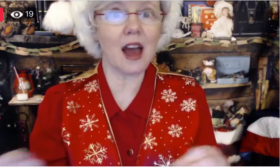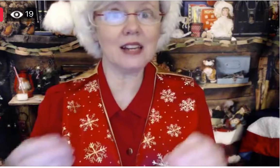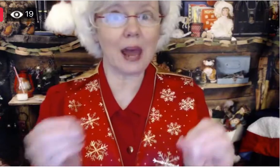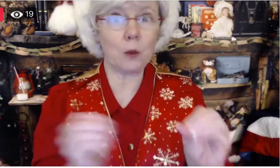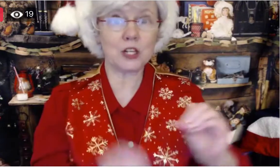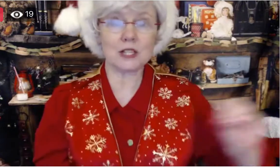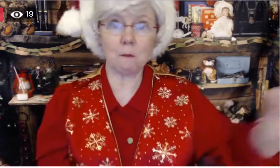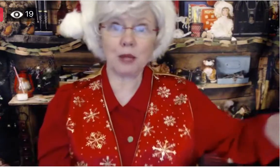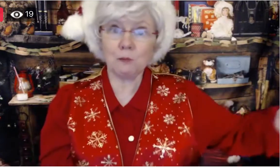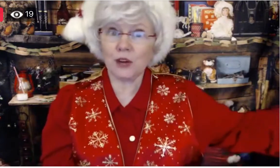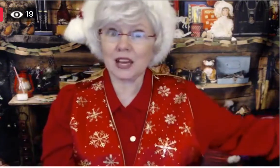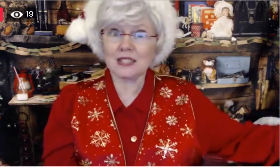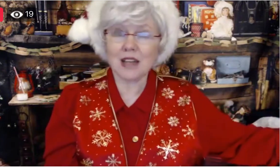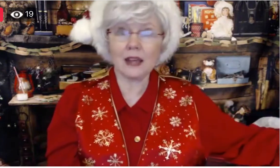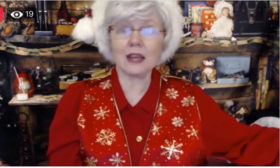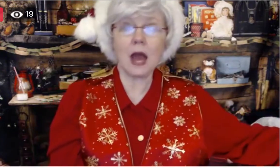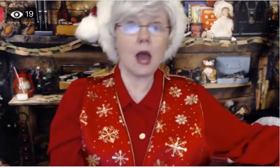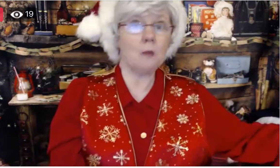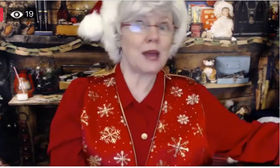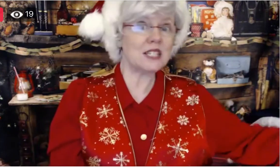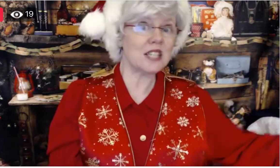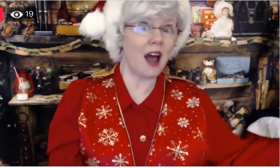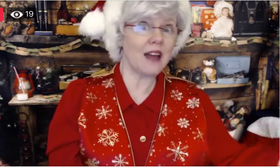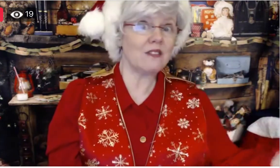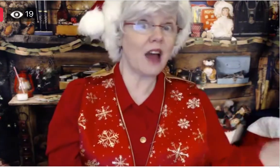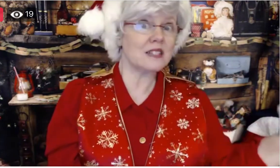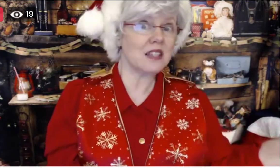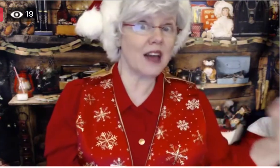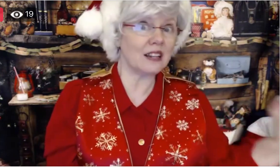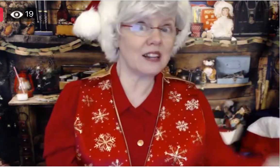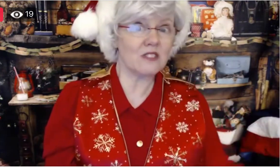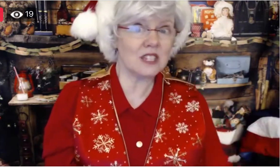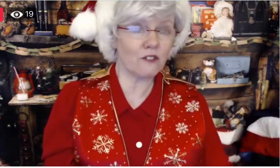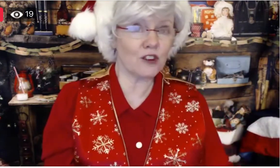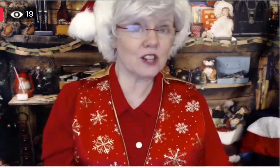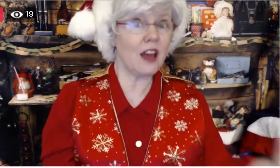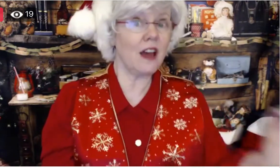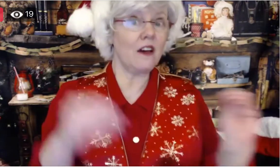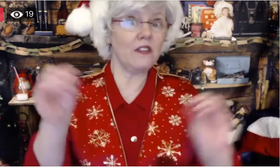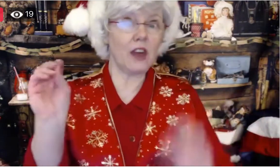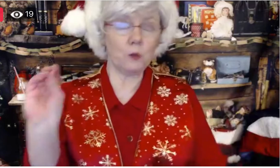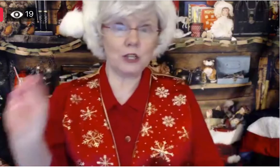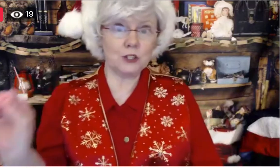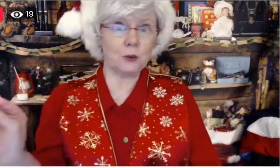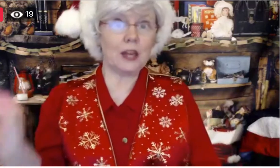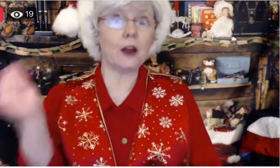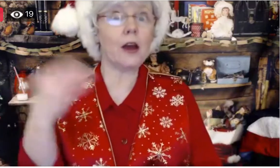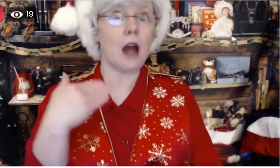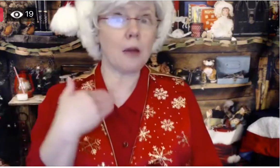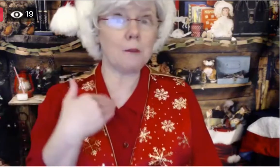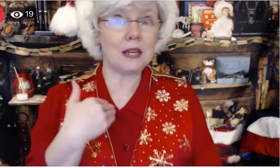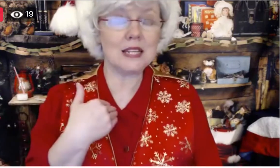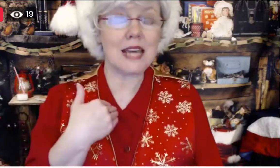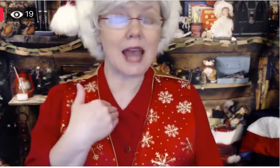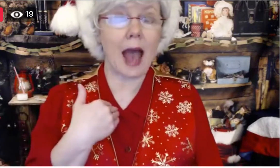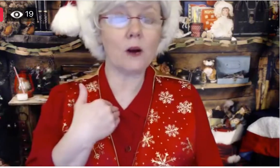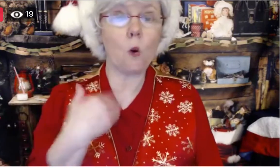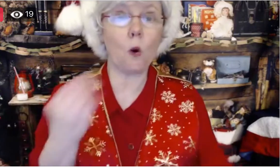sign language. Some people in Kentucky may assign a little different than we do here, and I'm in Indiana or